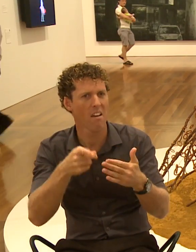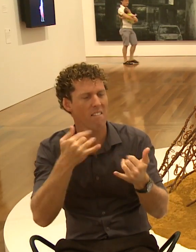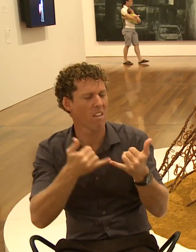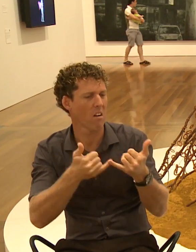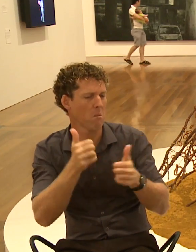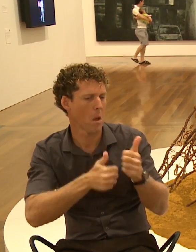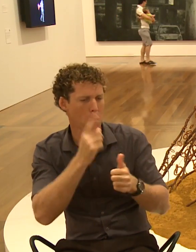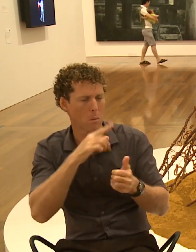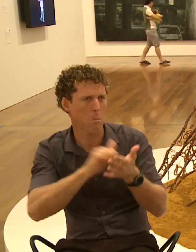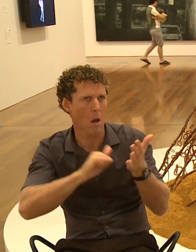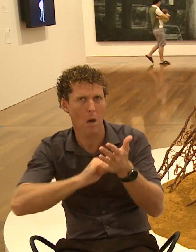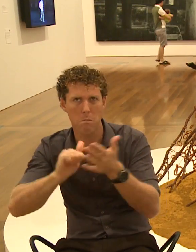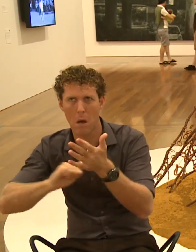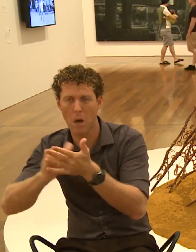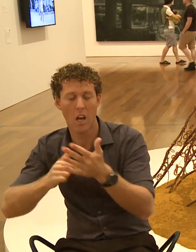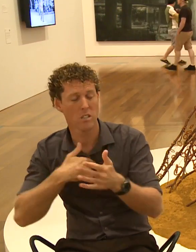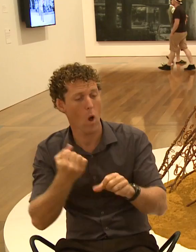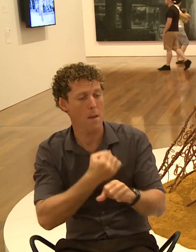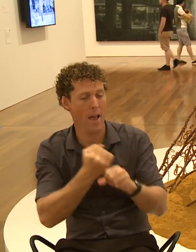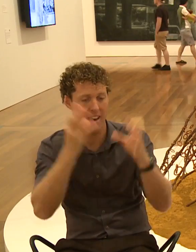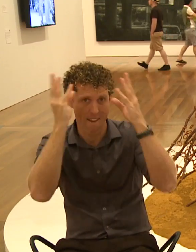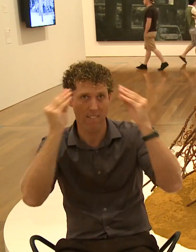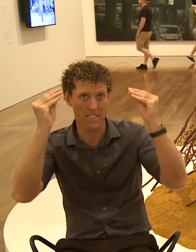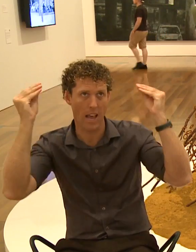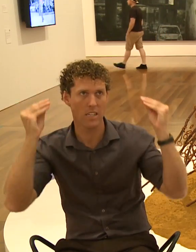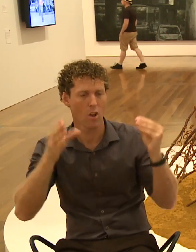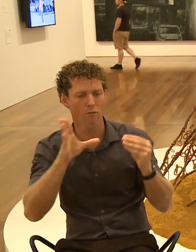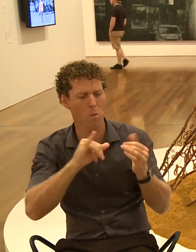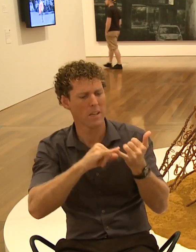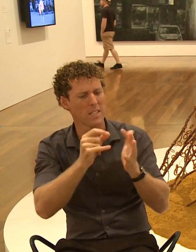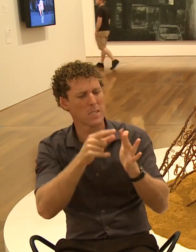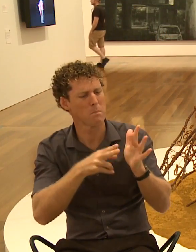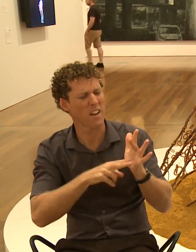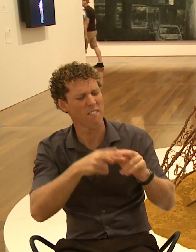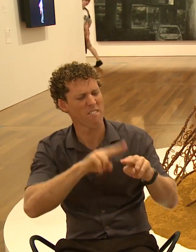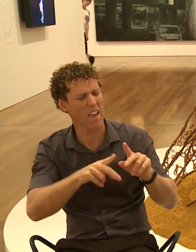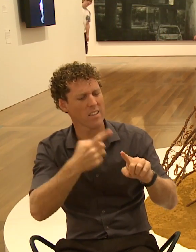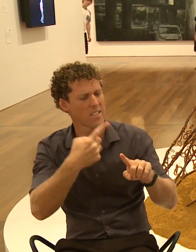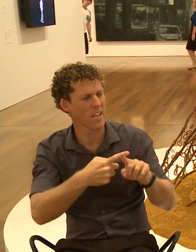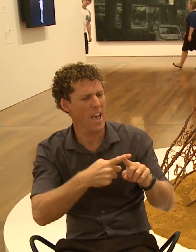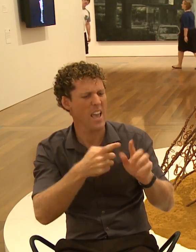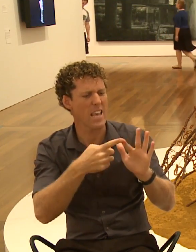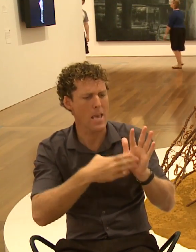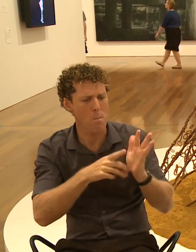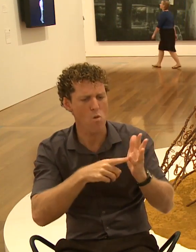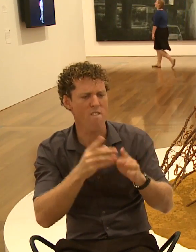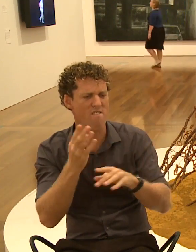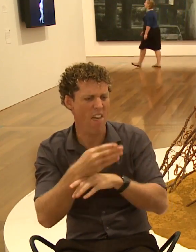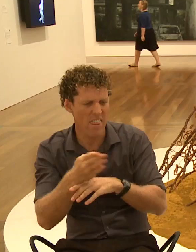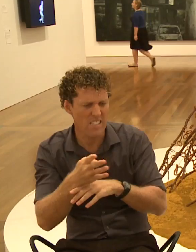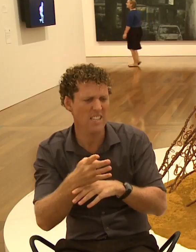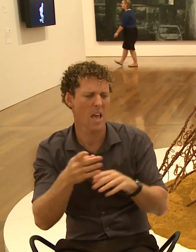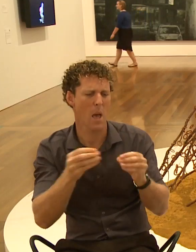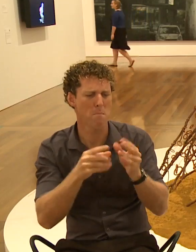everyone's buying fascinators. So I made fascinators out of Spinifex and an emu feathers, an emu bone, and some